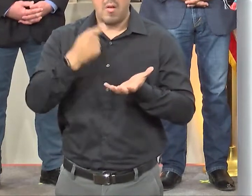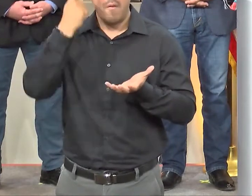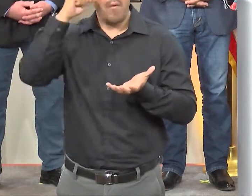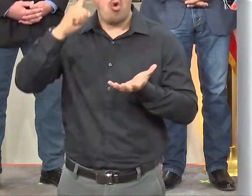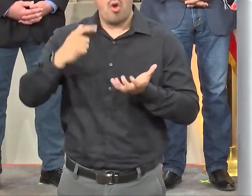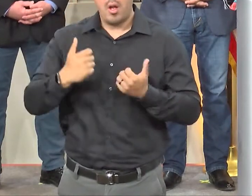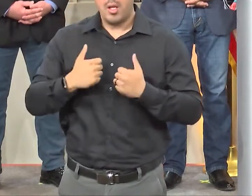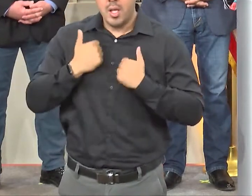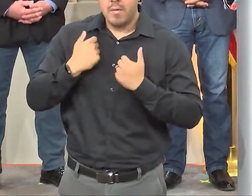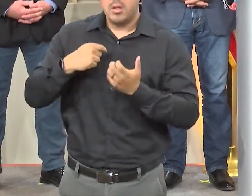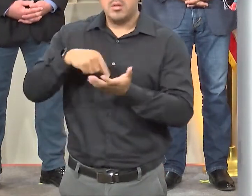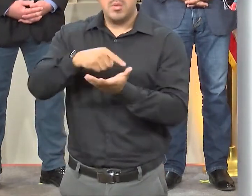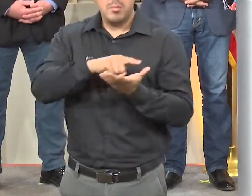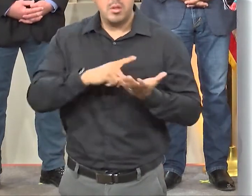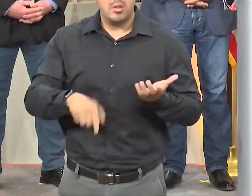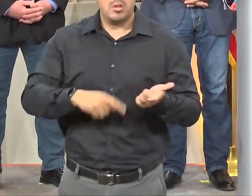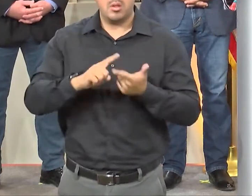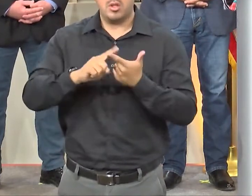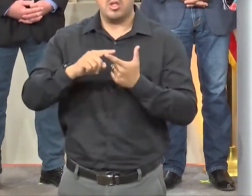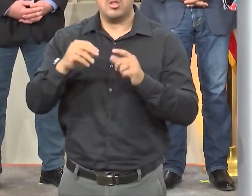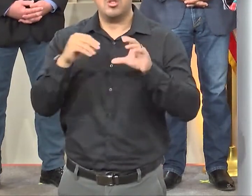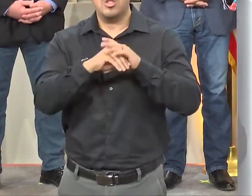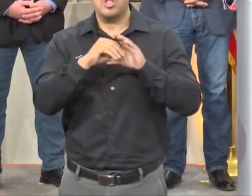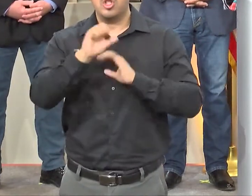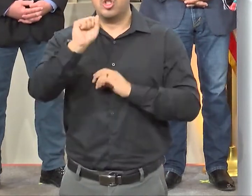living expense, storage,